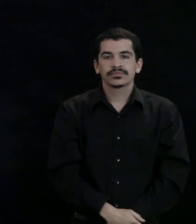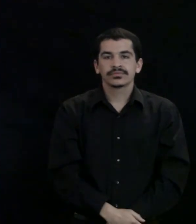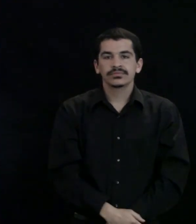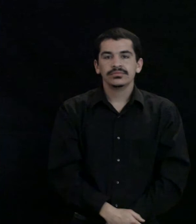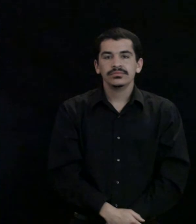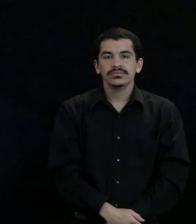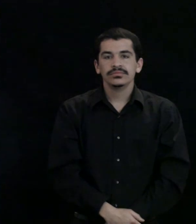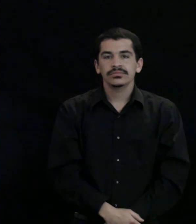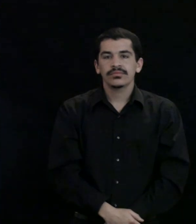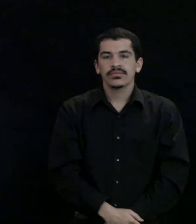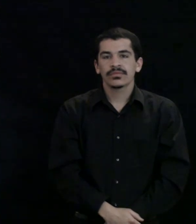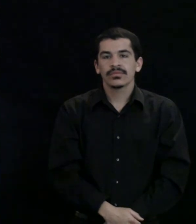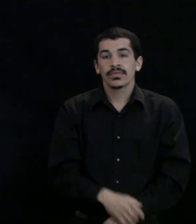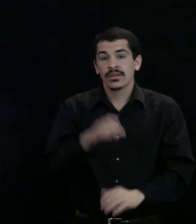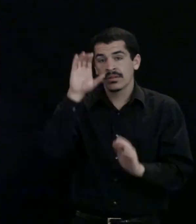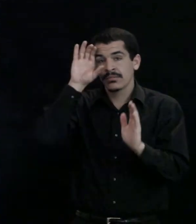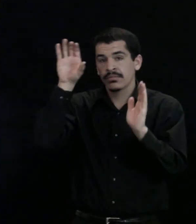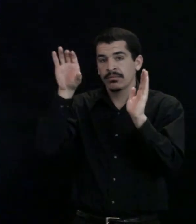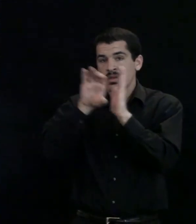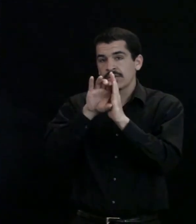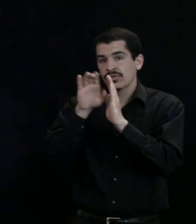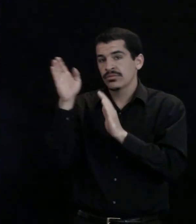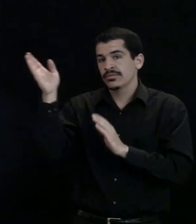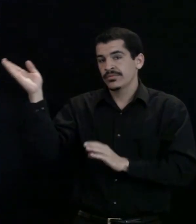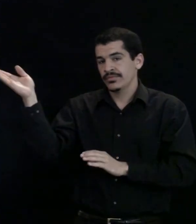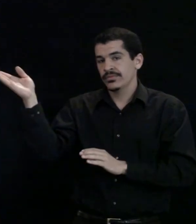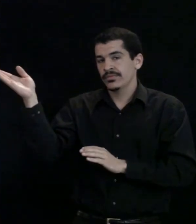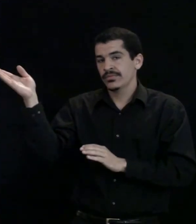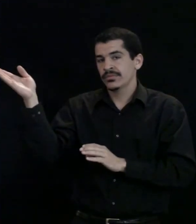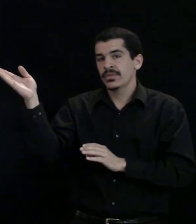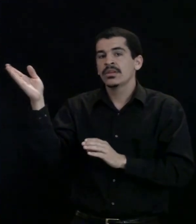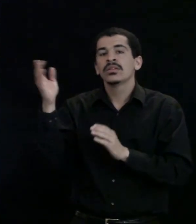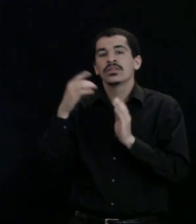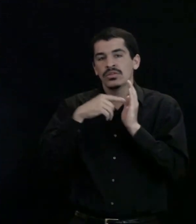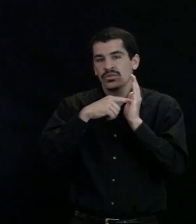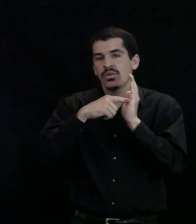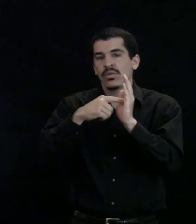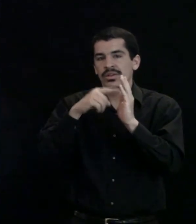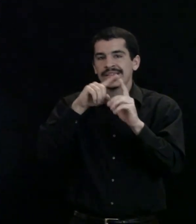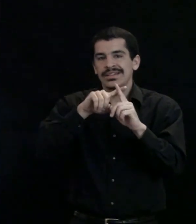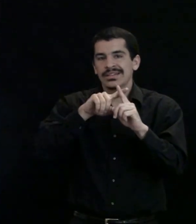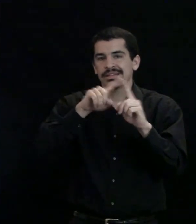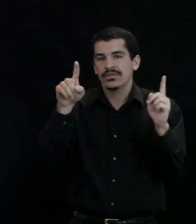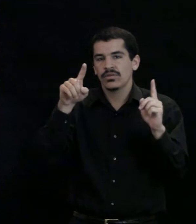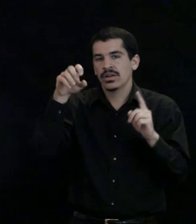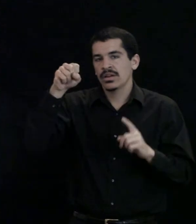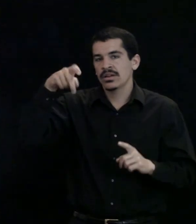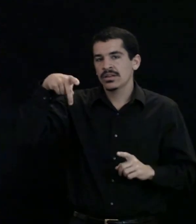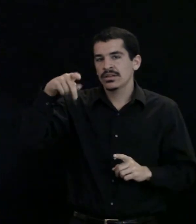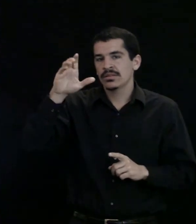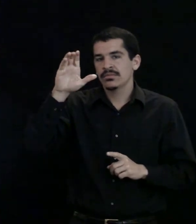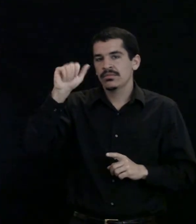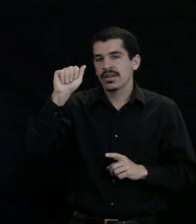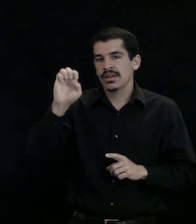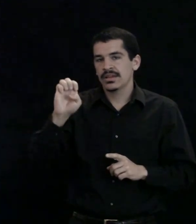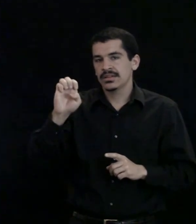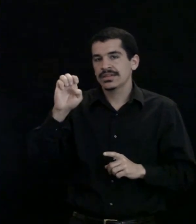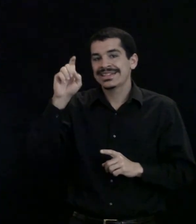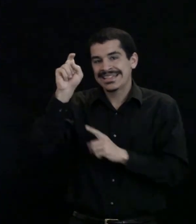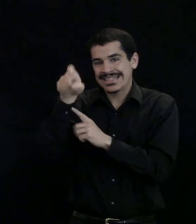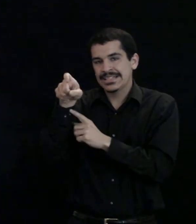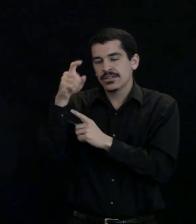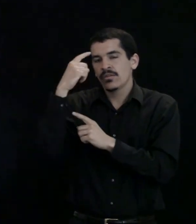This diagram shows the different space needs within the culture center.